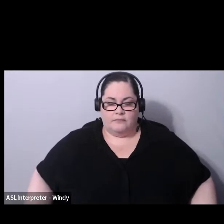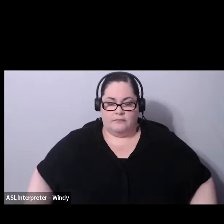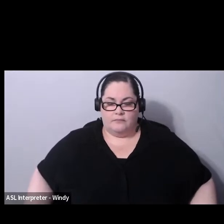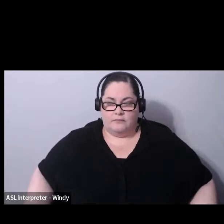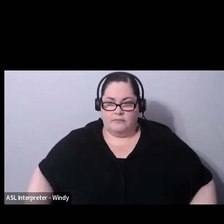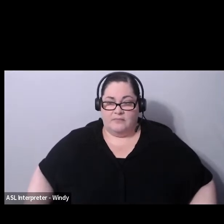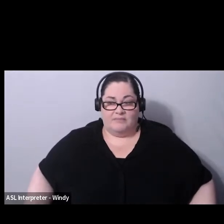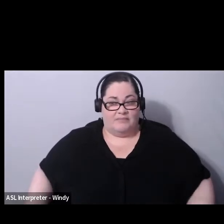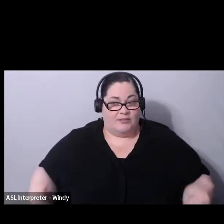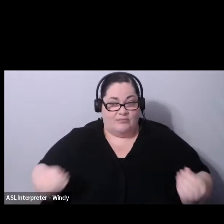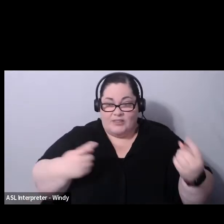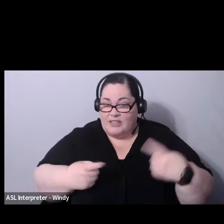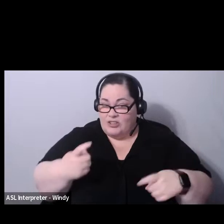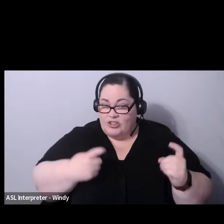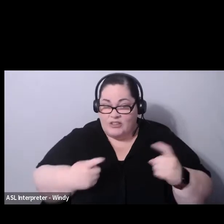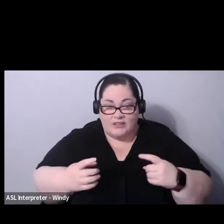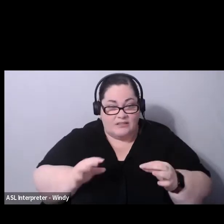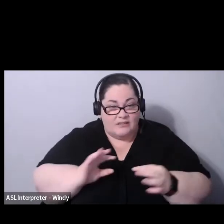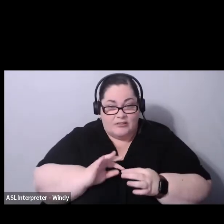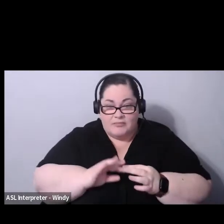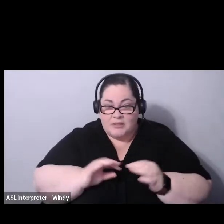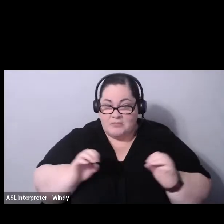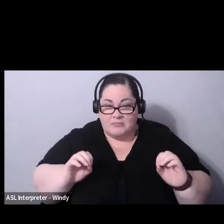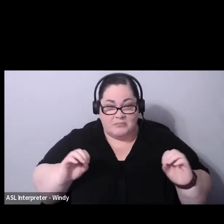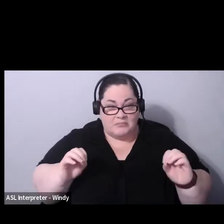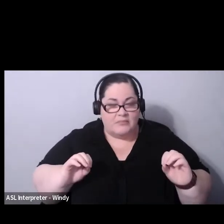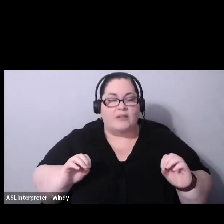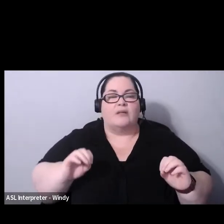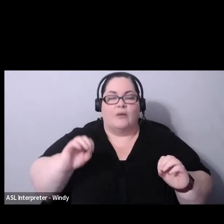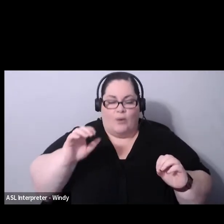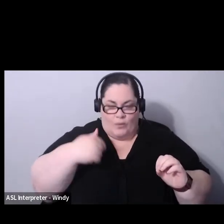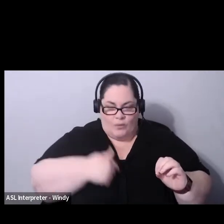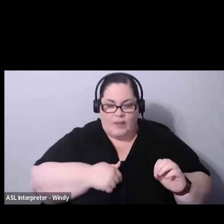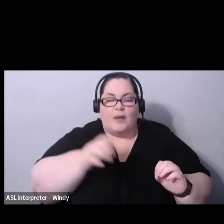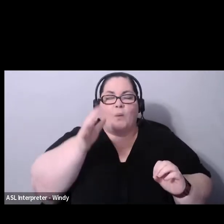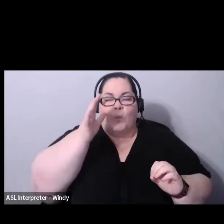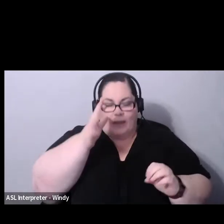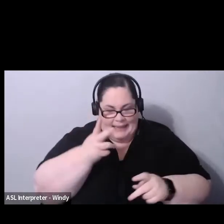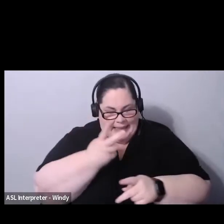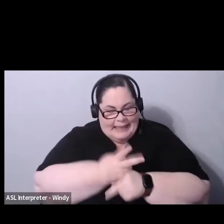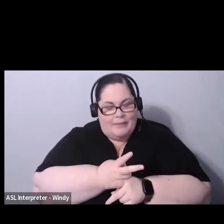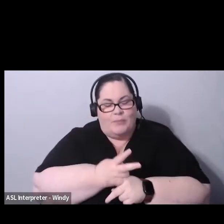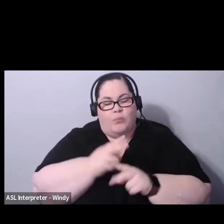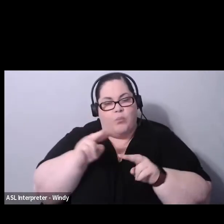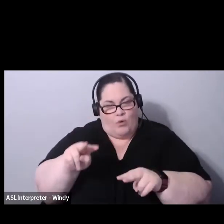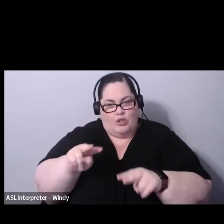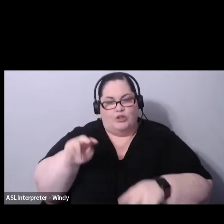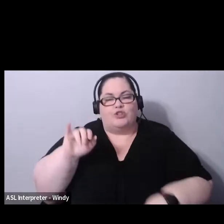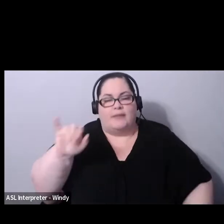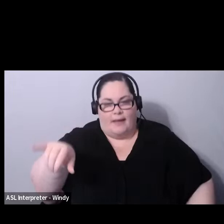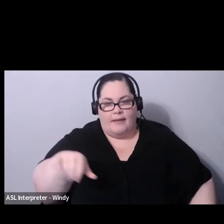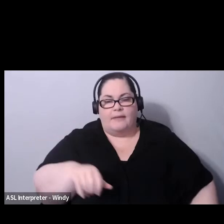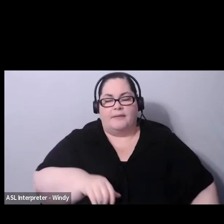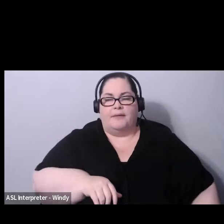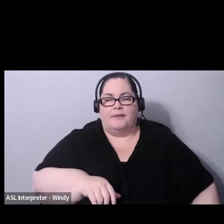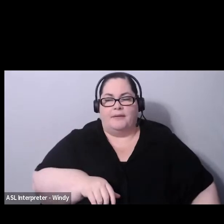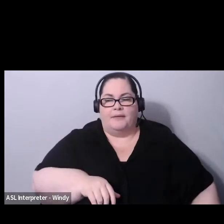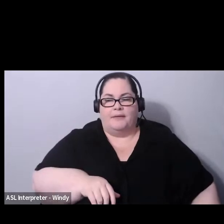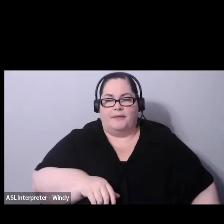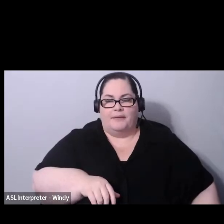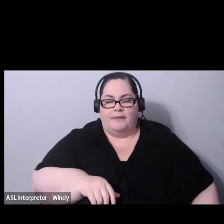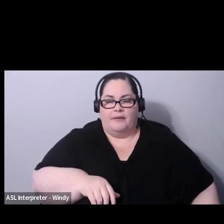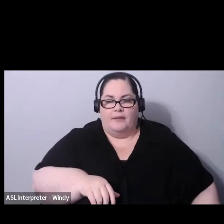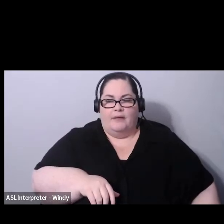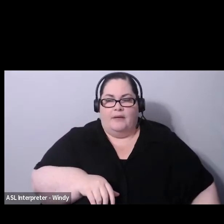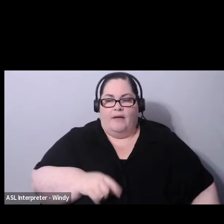No questions? No? Well, it's something that we'll definitely keep a watch on. It's something that's, as far as being hard of